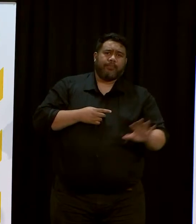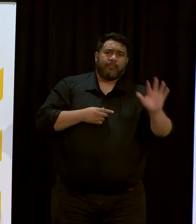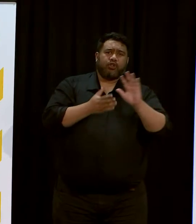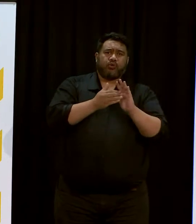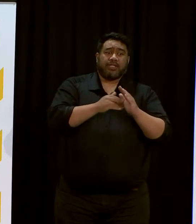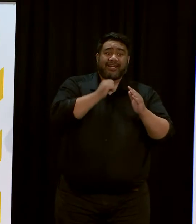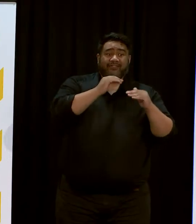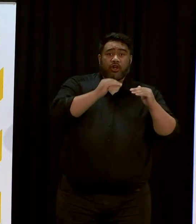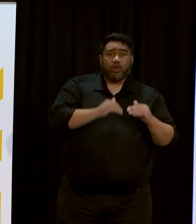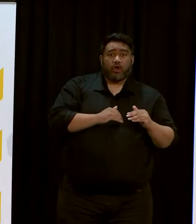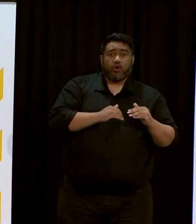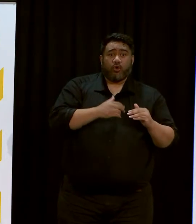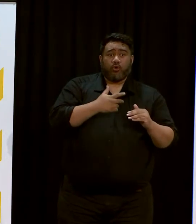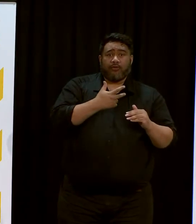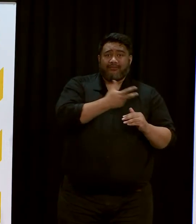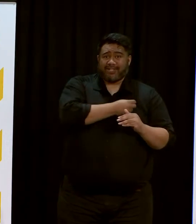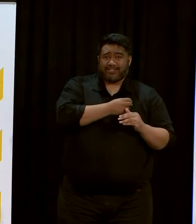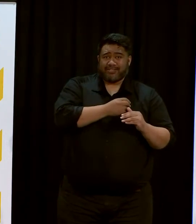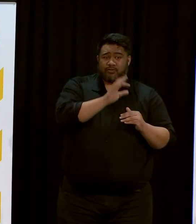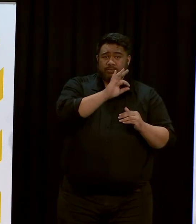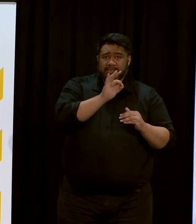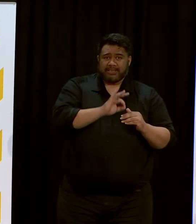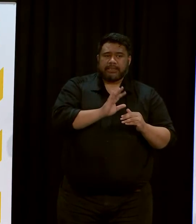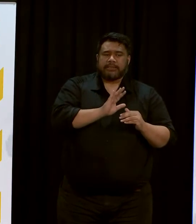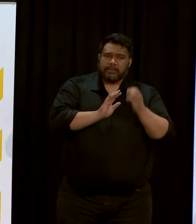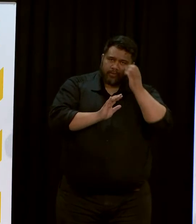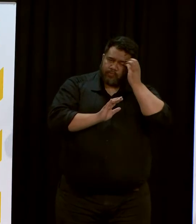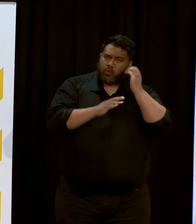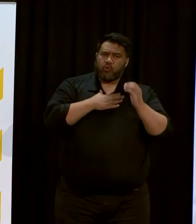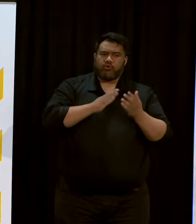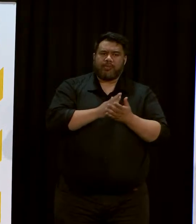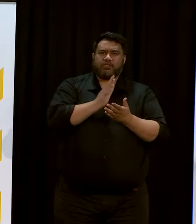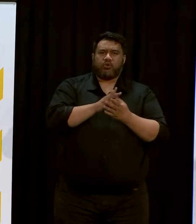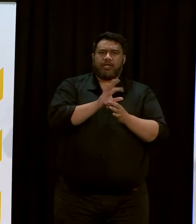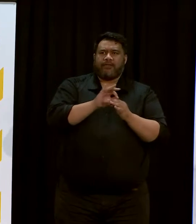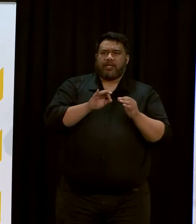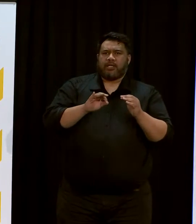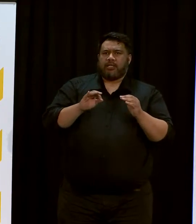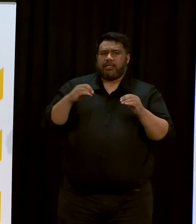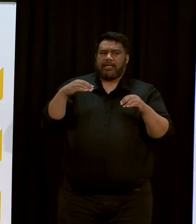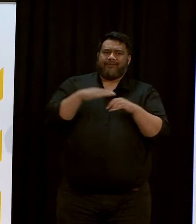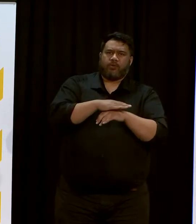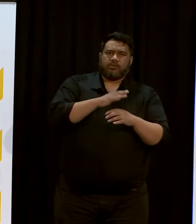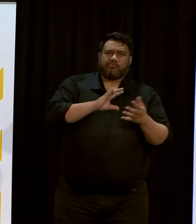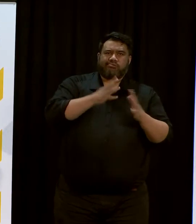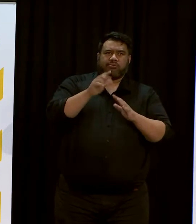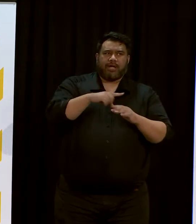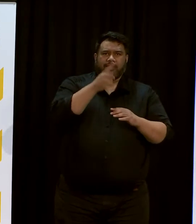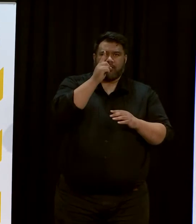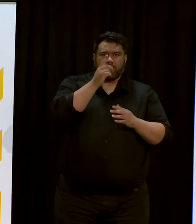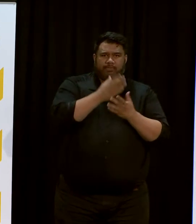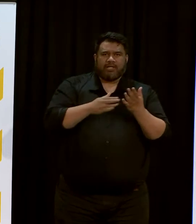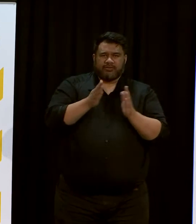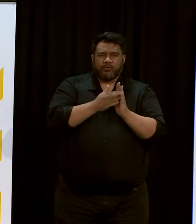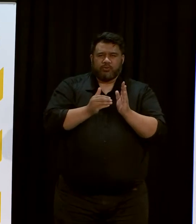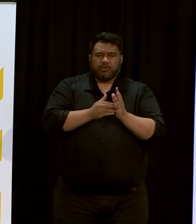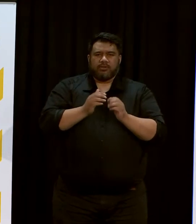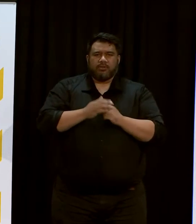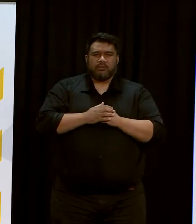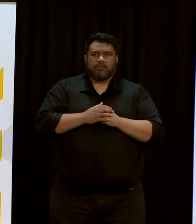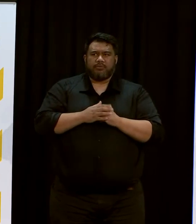clear that we are working very hard to ensure that whatever we do isn't posing risk to other parts of the country, but also acknowledging there's lots of needs for Aucklanders to